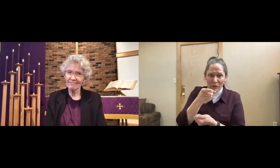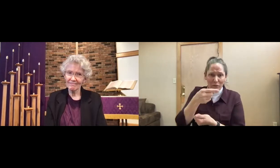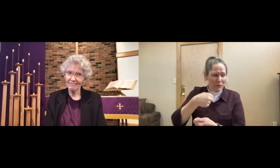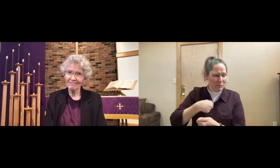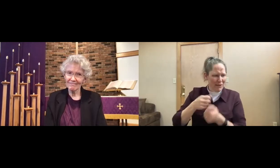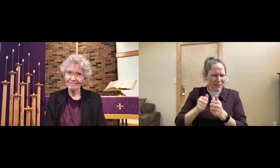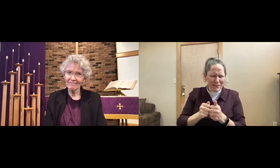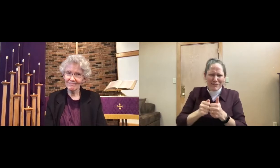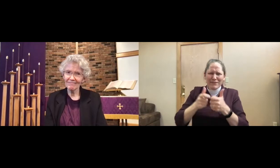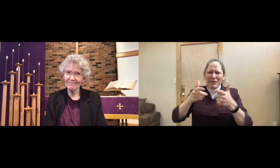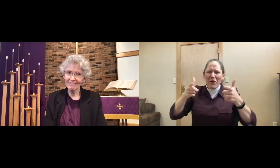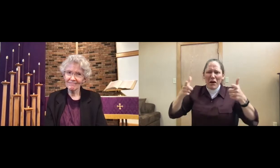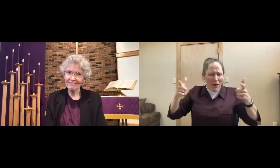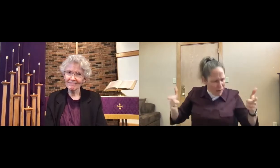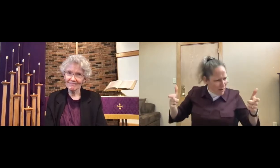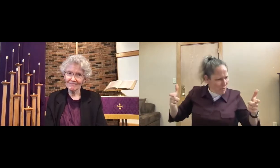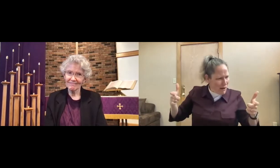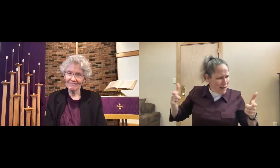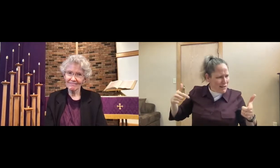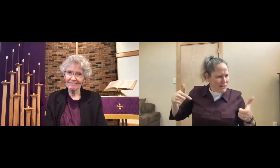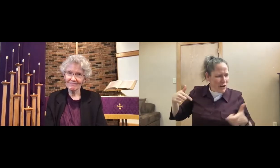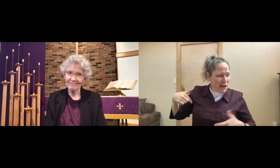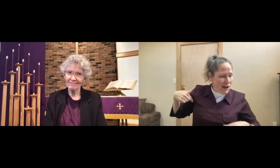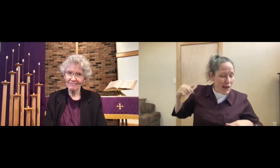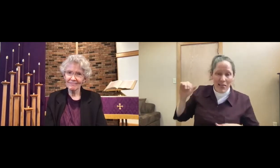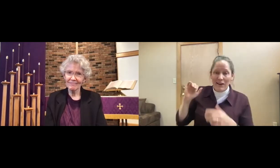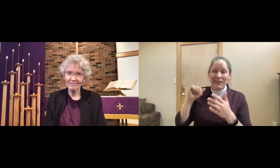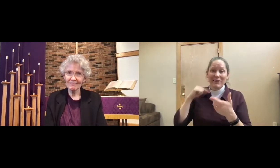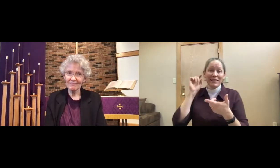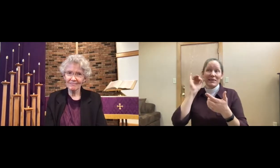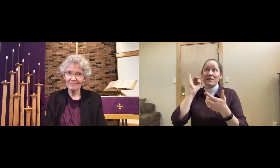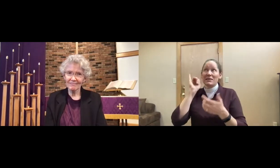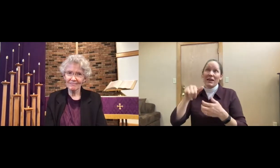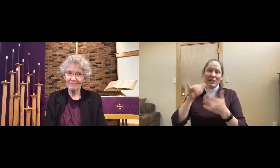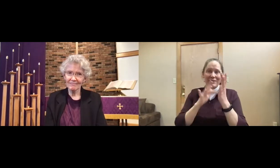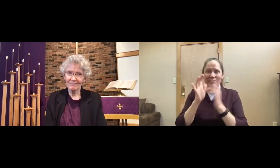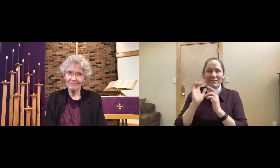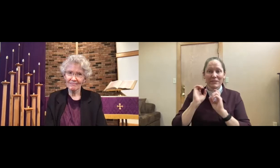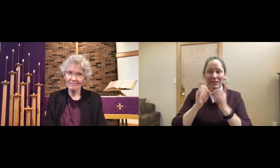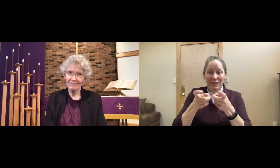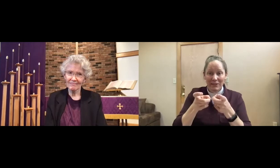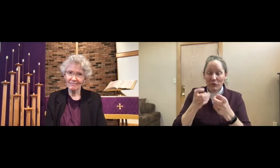God loves us so much that Jesus gives to us communion,